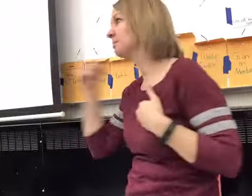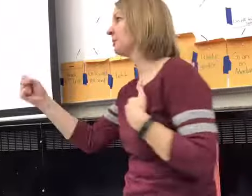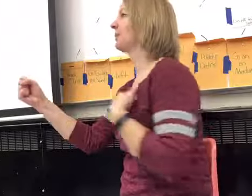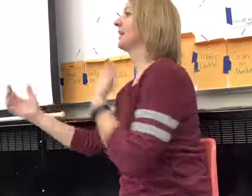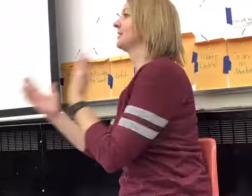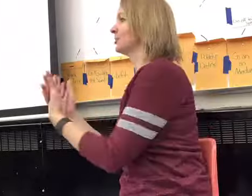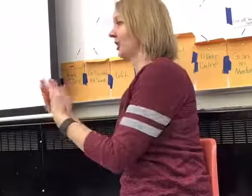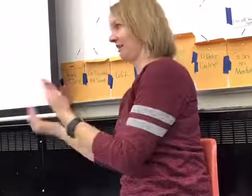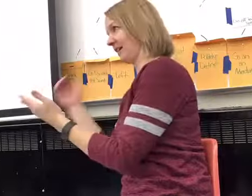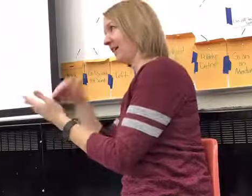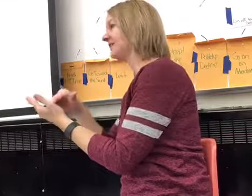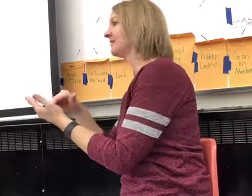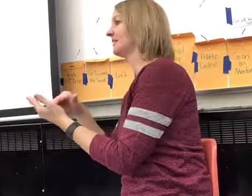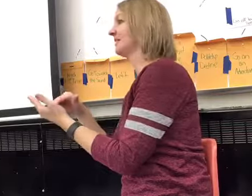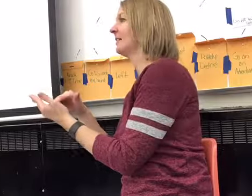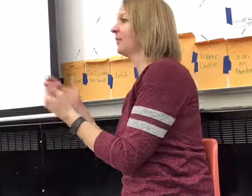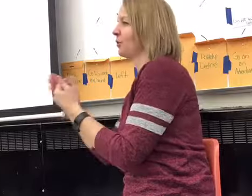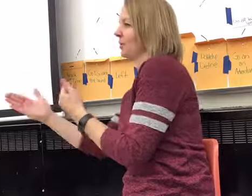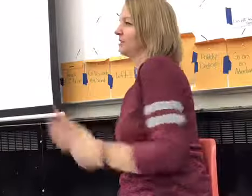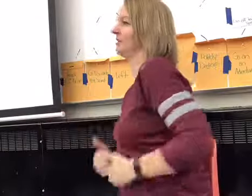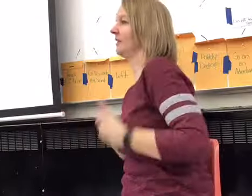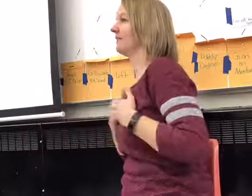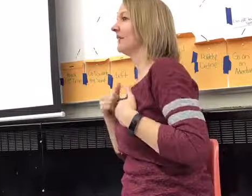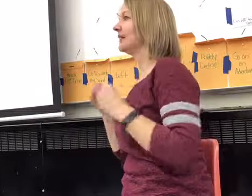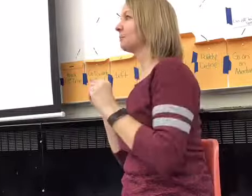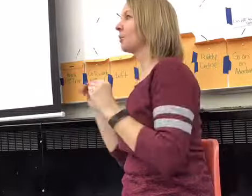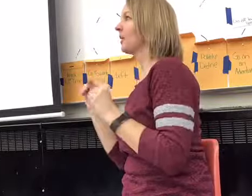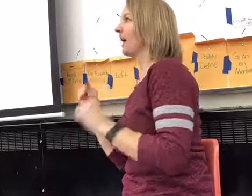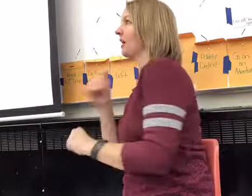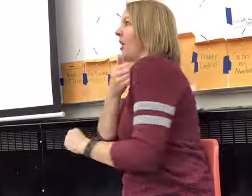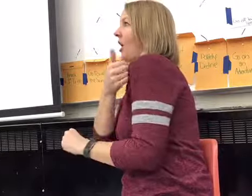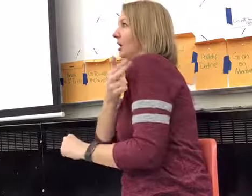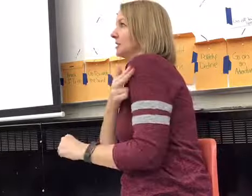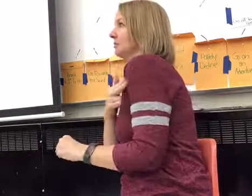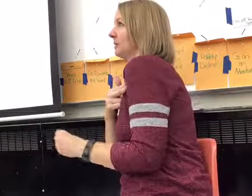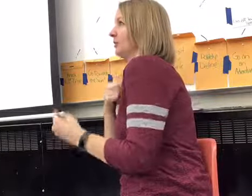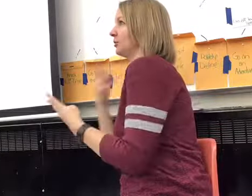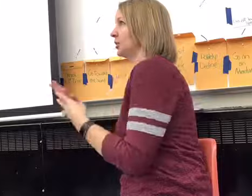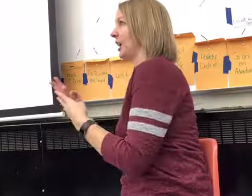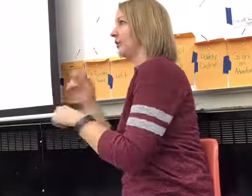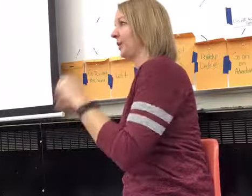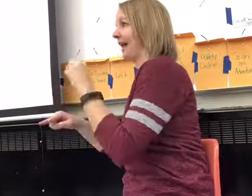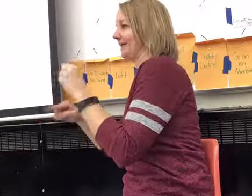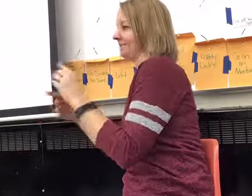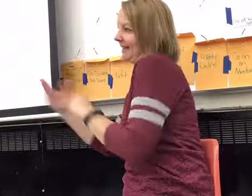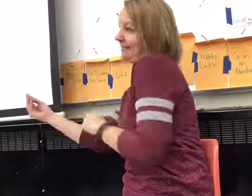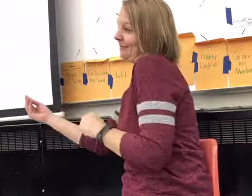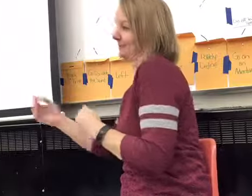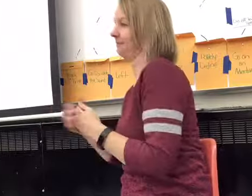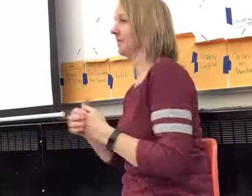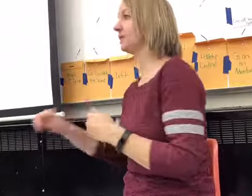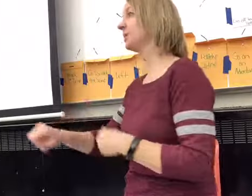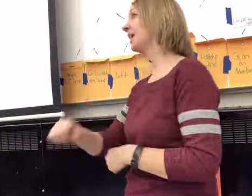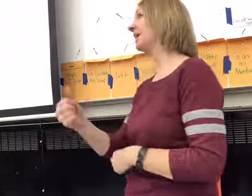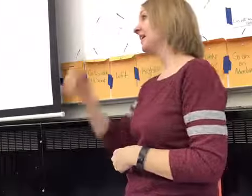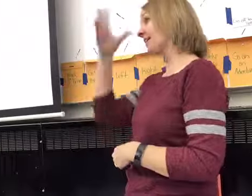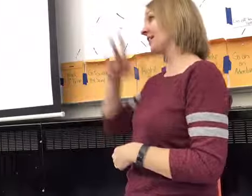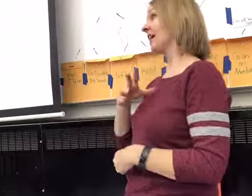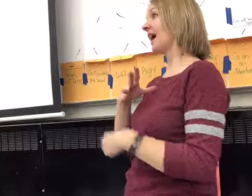this. More like a hospital jail, as in you're not allowed to leave. Now, another guy comes along named Laguardia, which